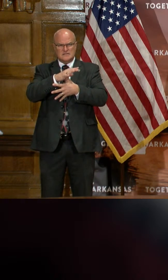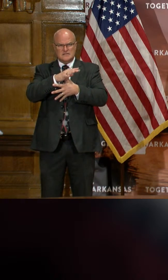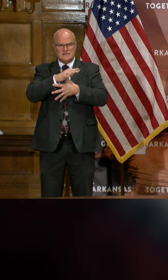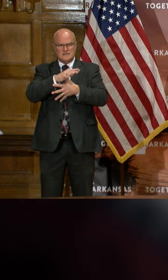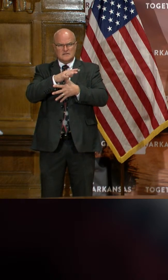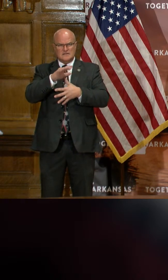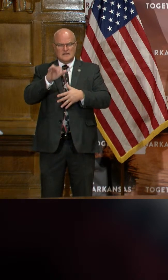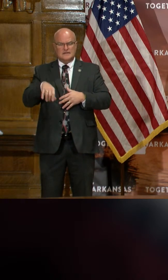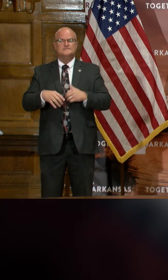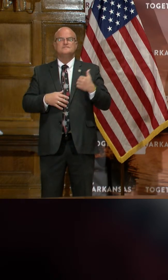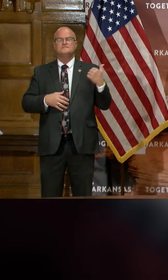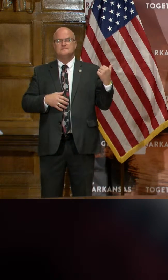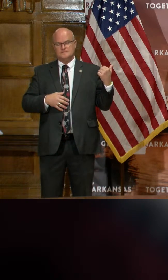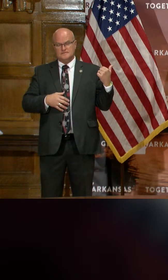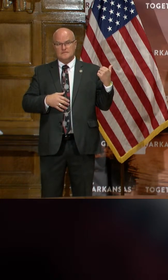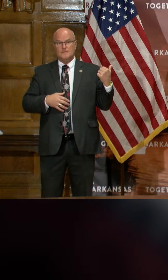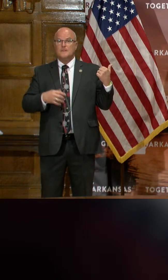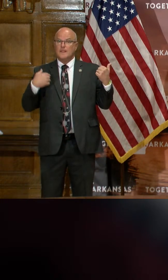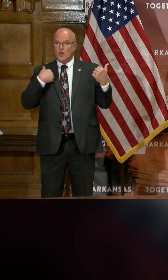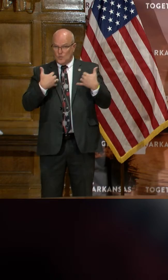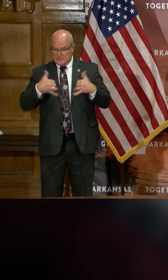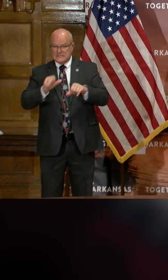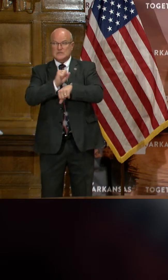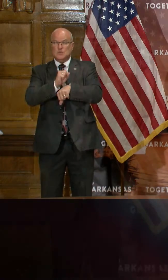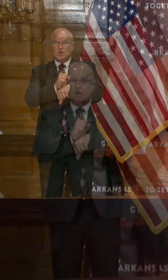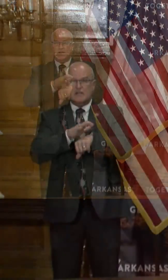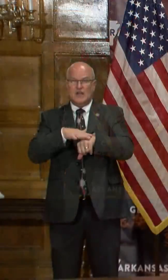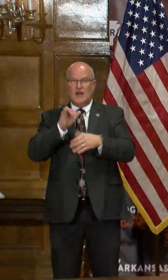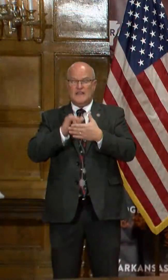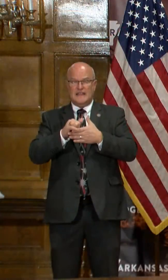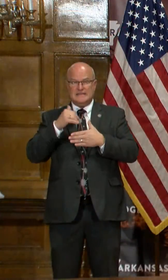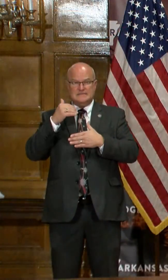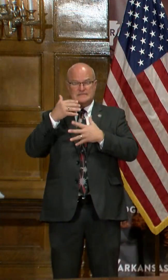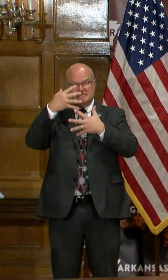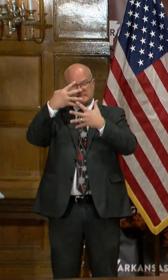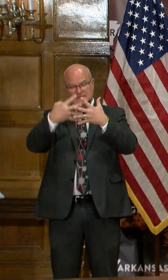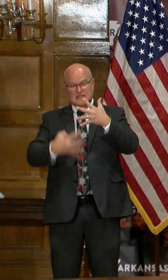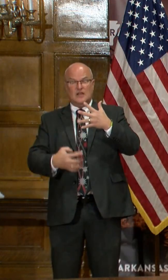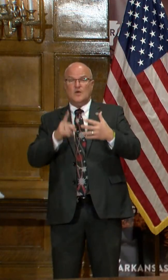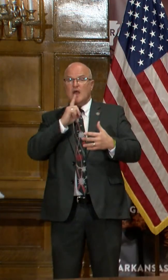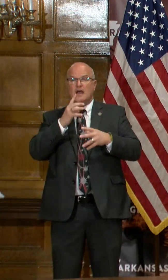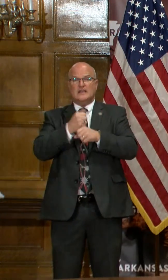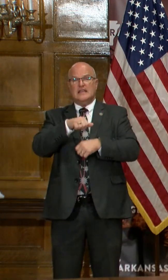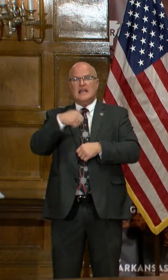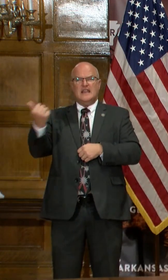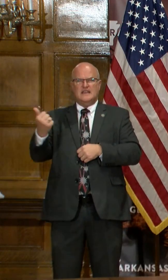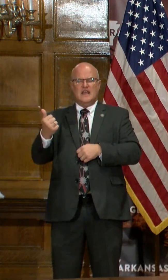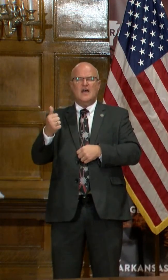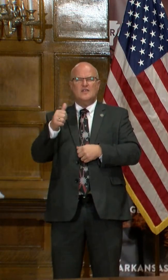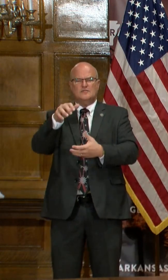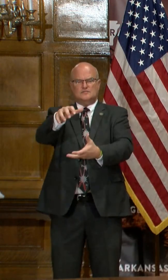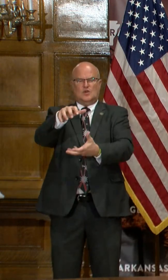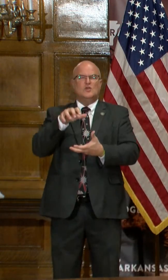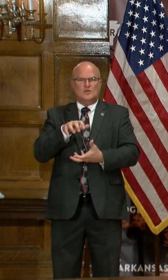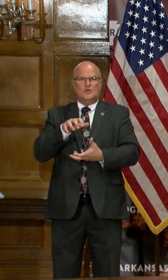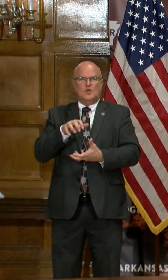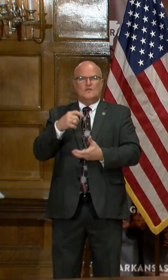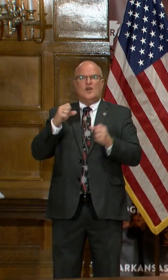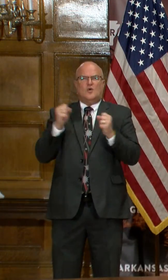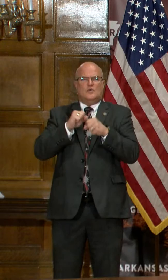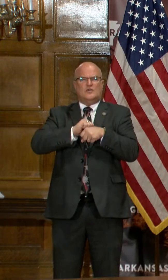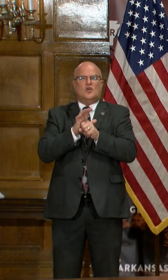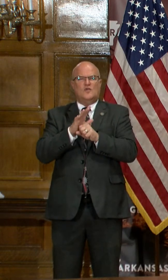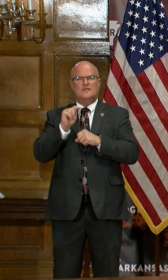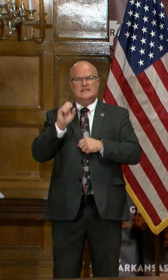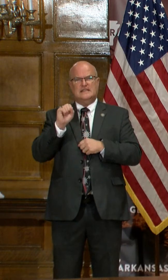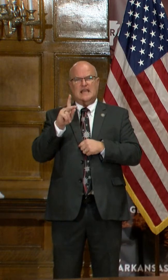group? We're still working on that, and we're actually going to give another assignment to our Winter